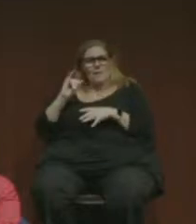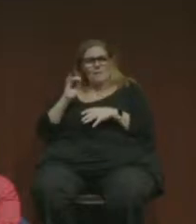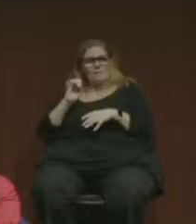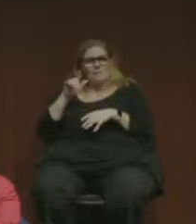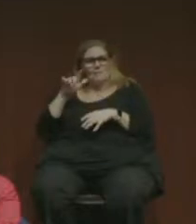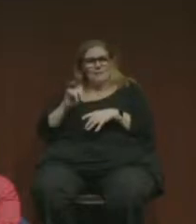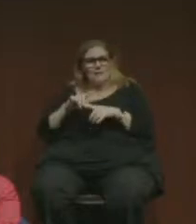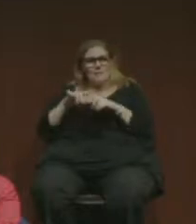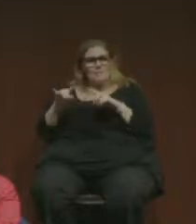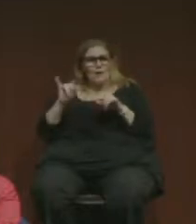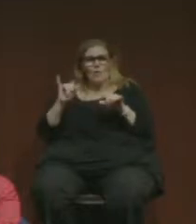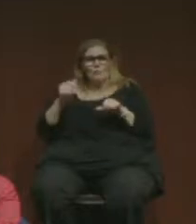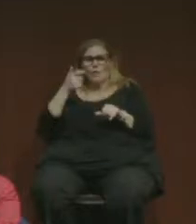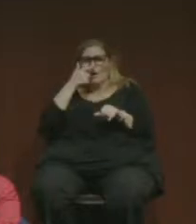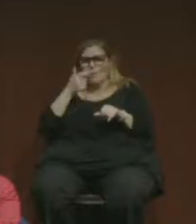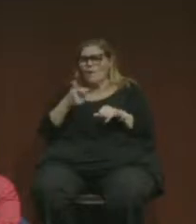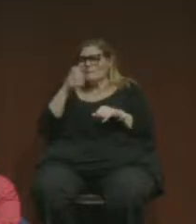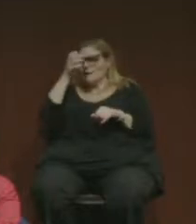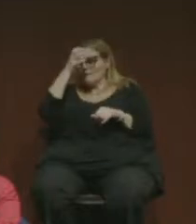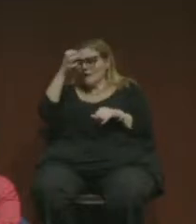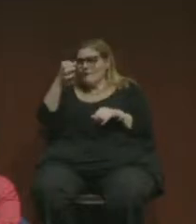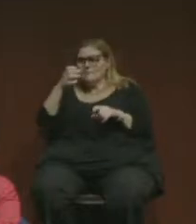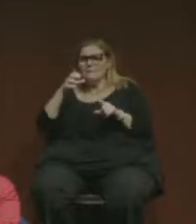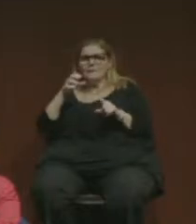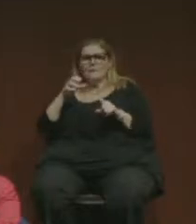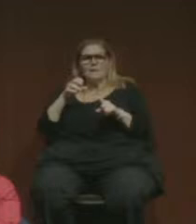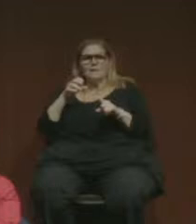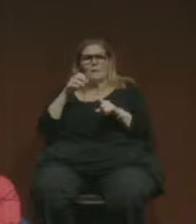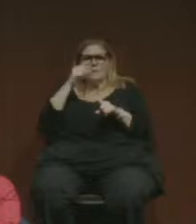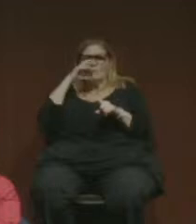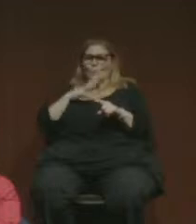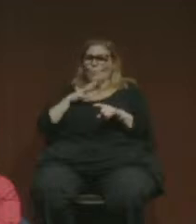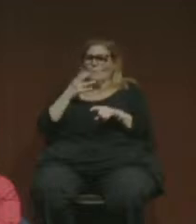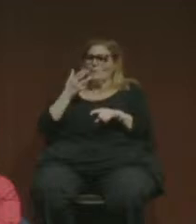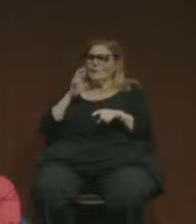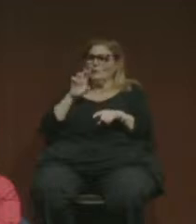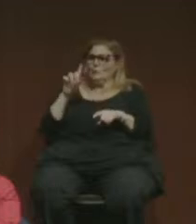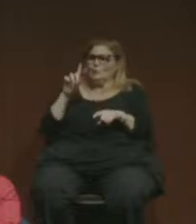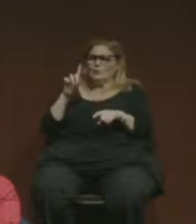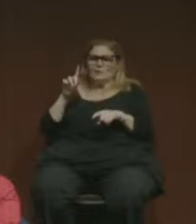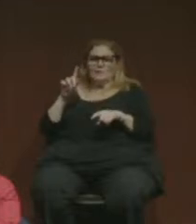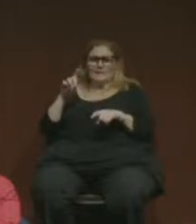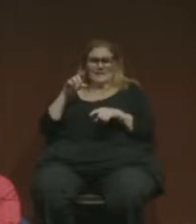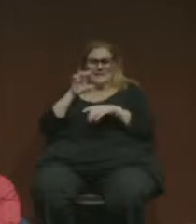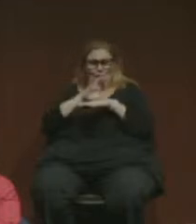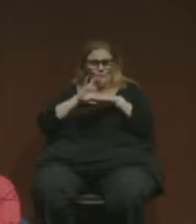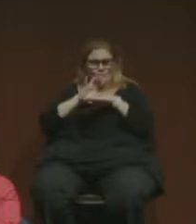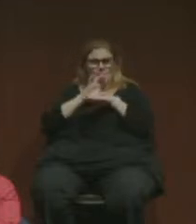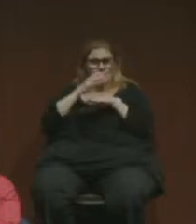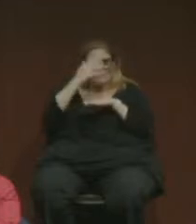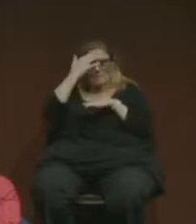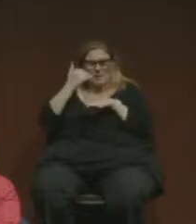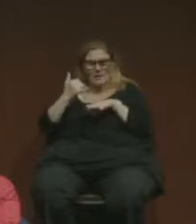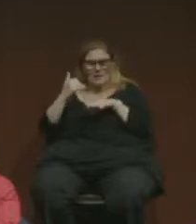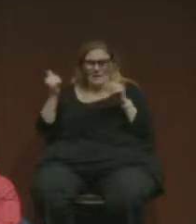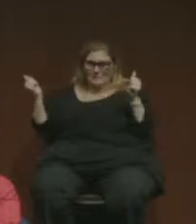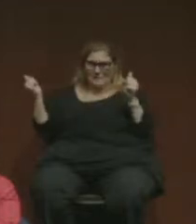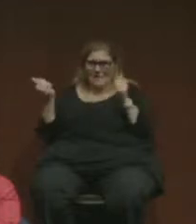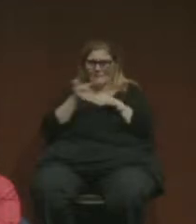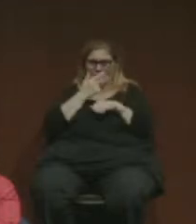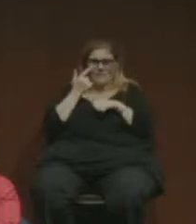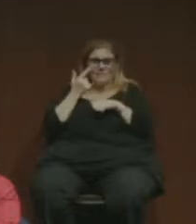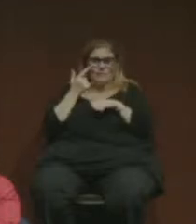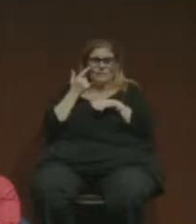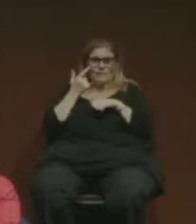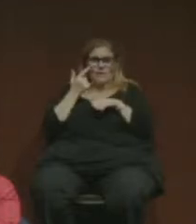but I've also watched how the concept of womanhood in the Caribbean, because everybody